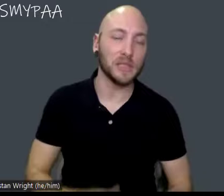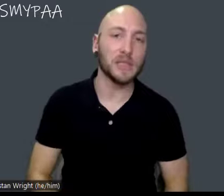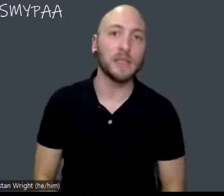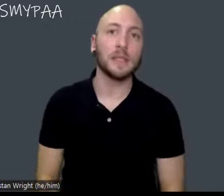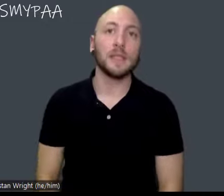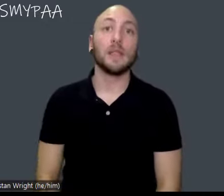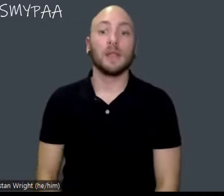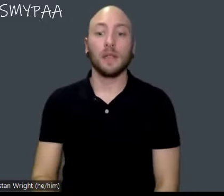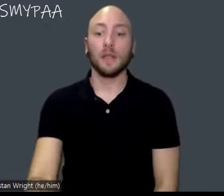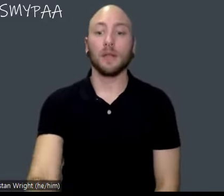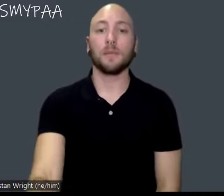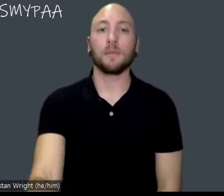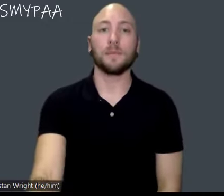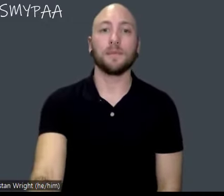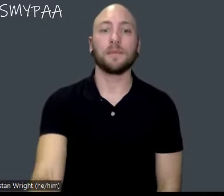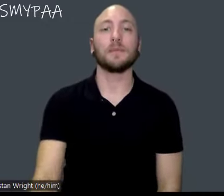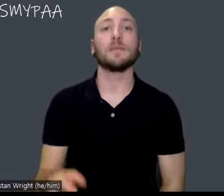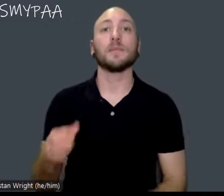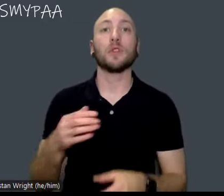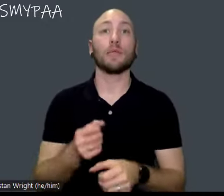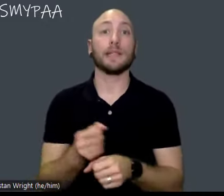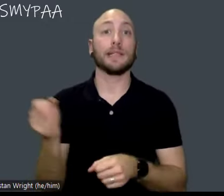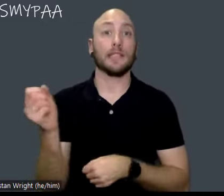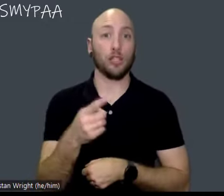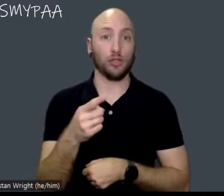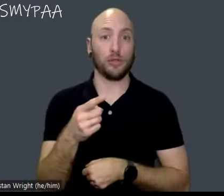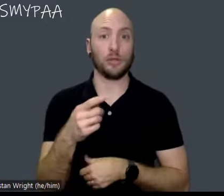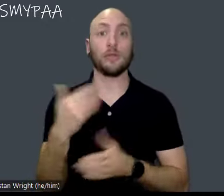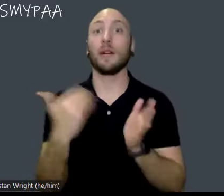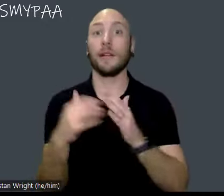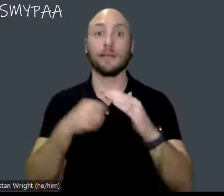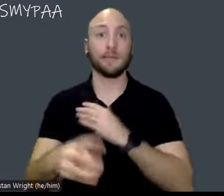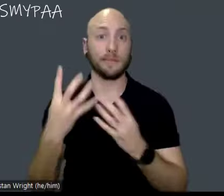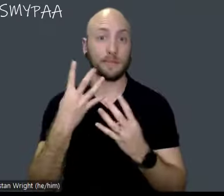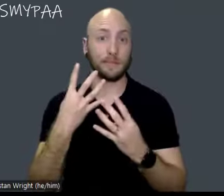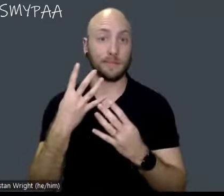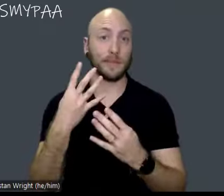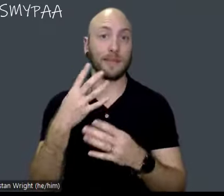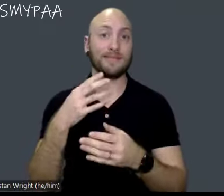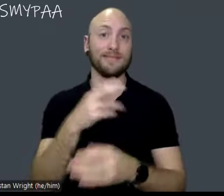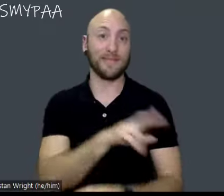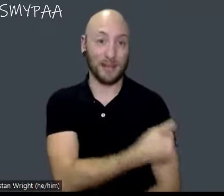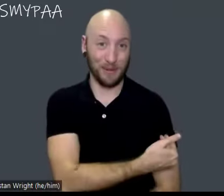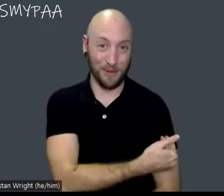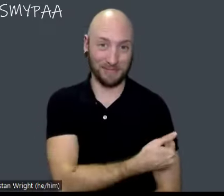And so the next year was another hospitalization for the same